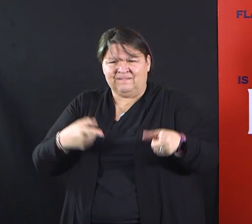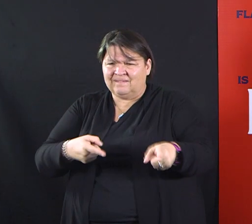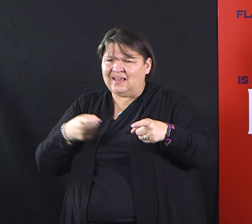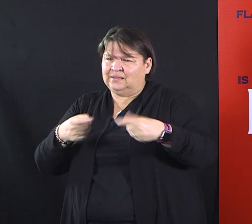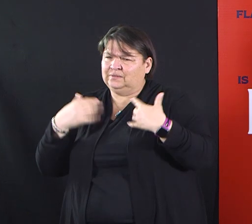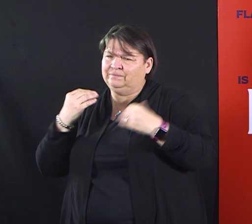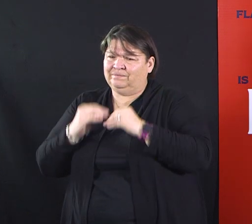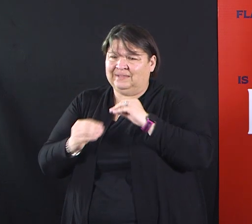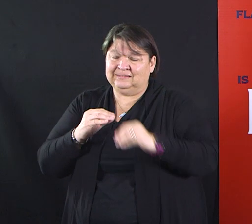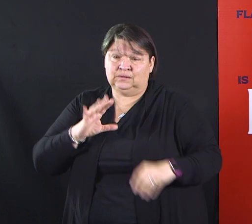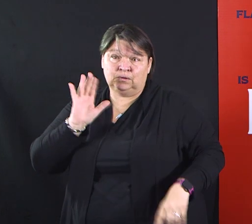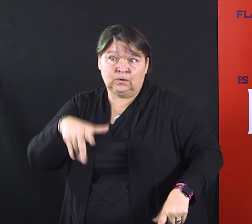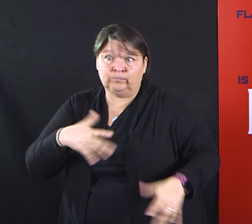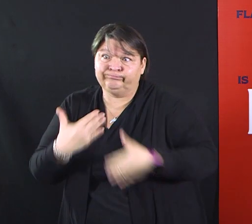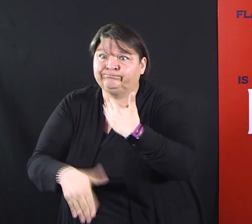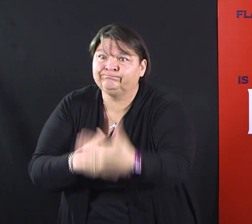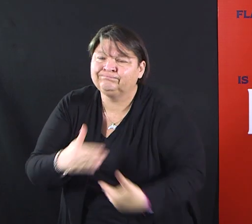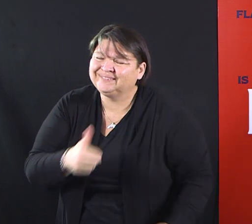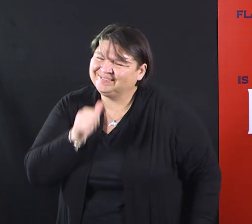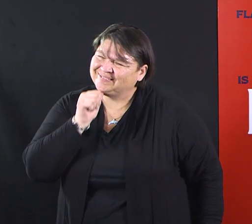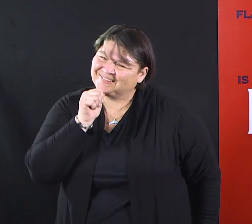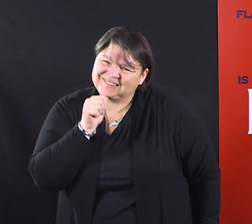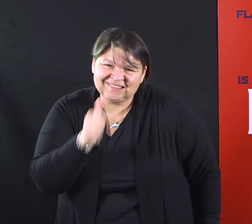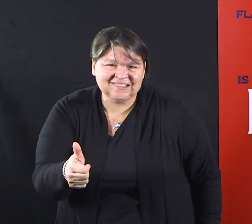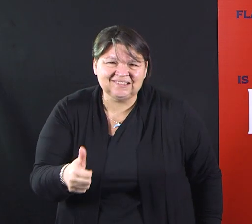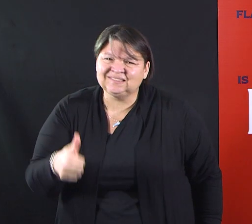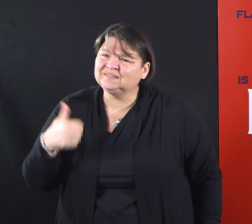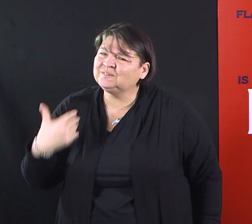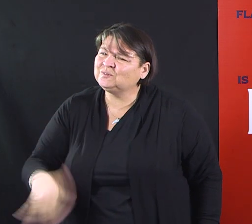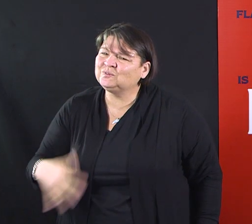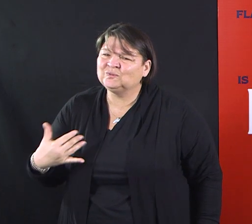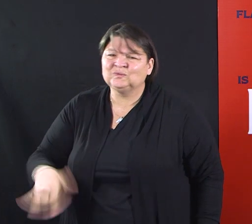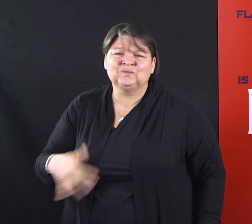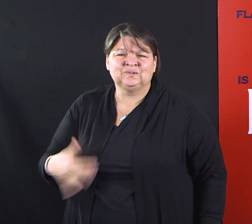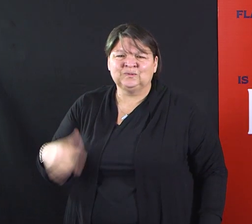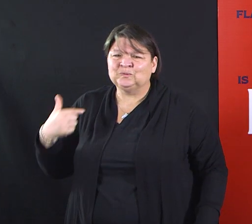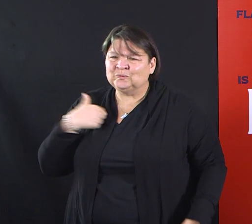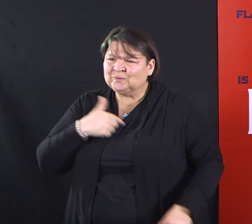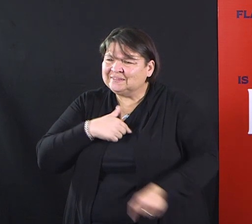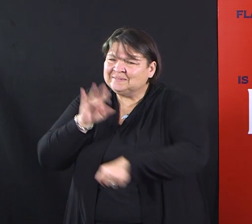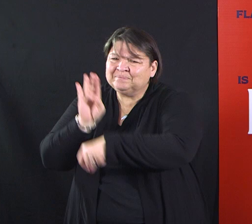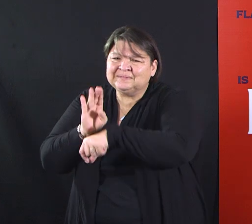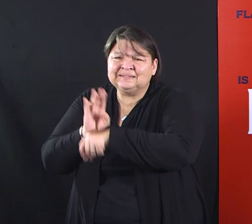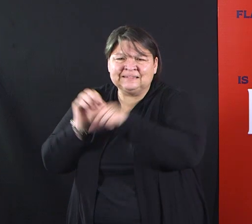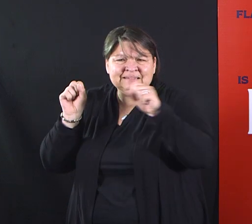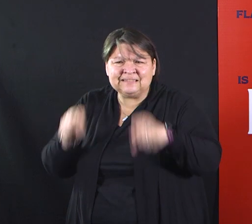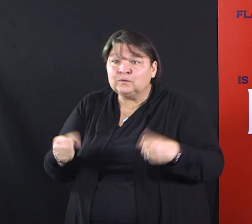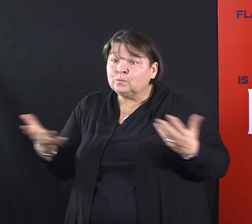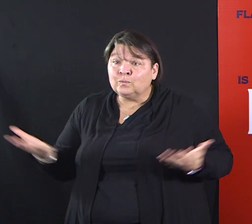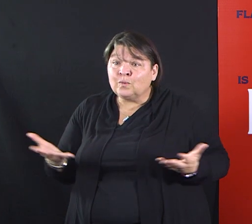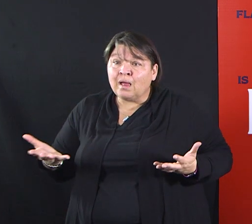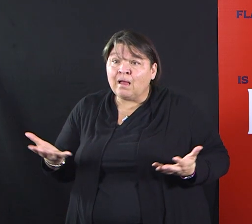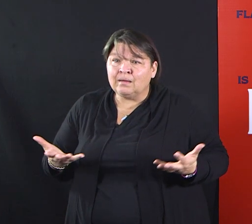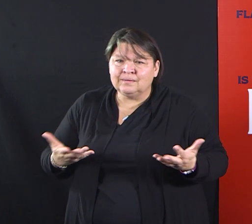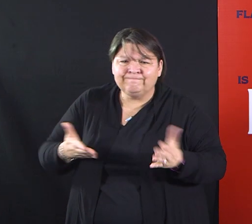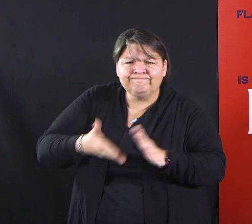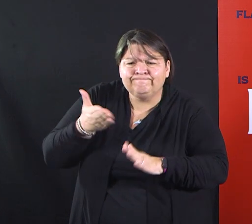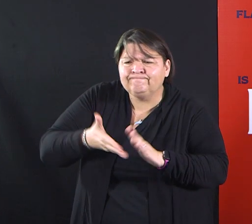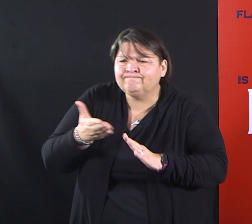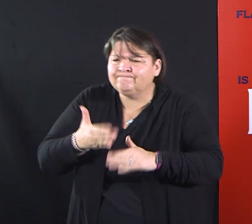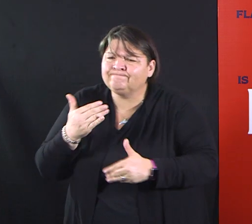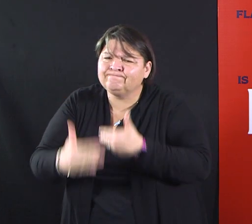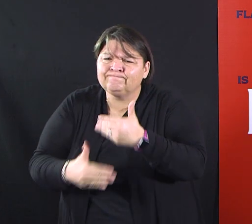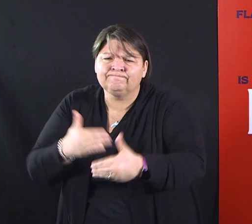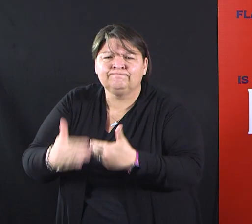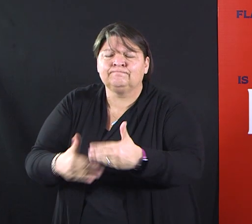can be in order to ensure the health of our business community. If you have any questions, comments, or concerns, please feel free to reach out to